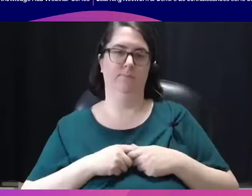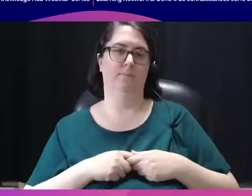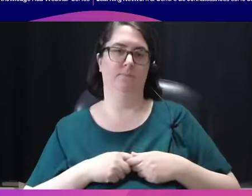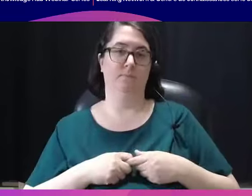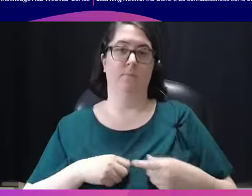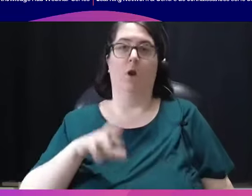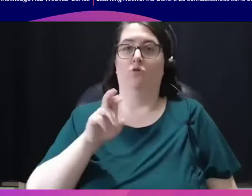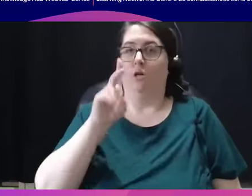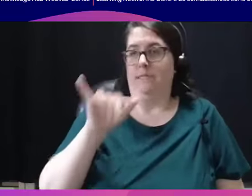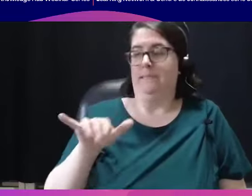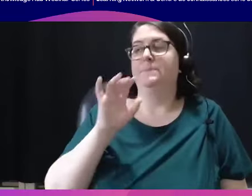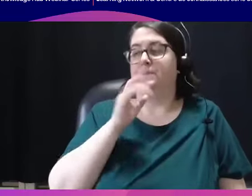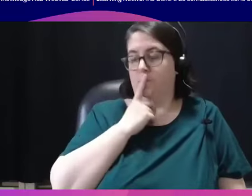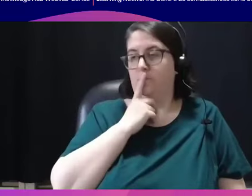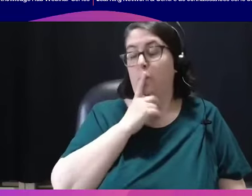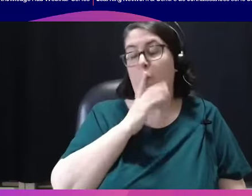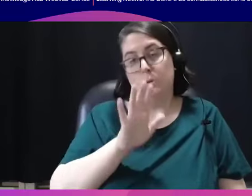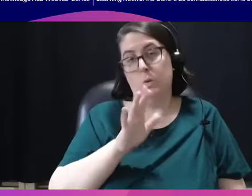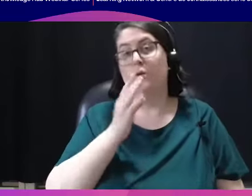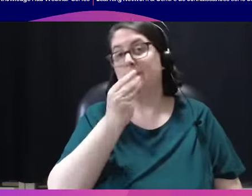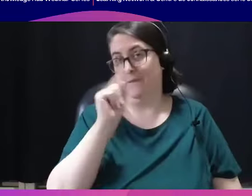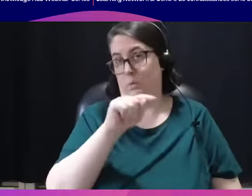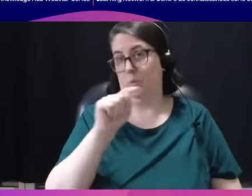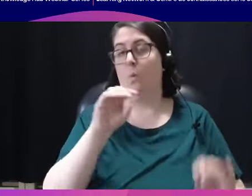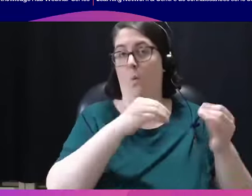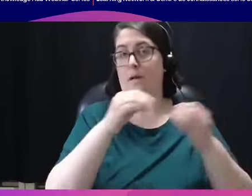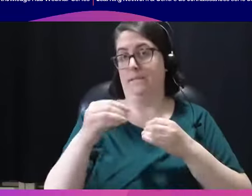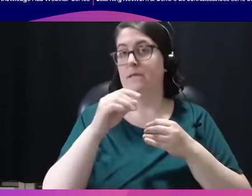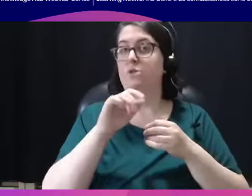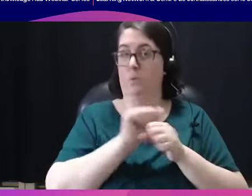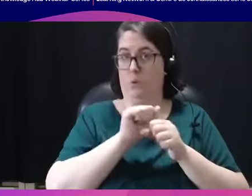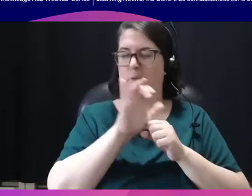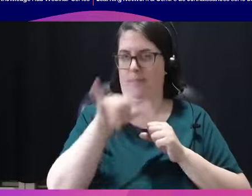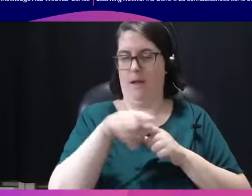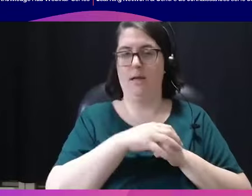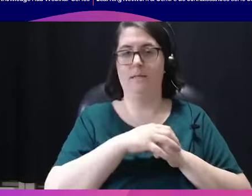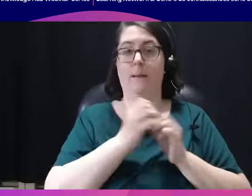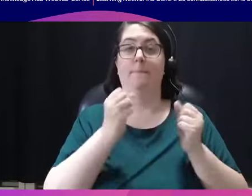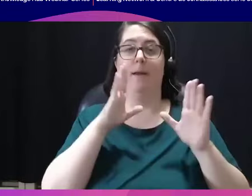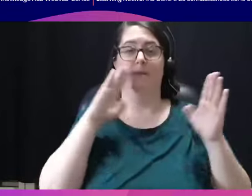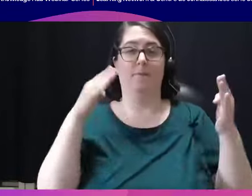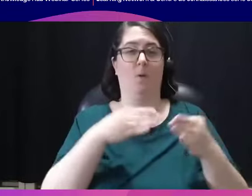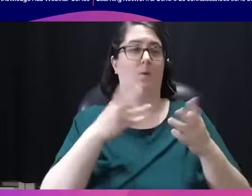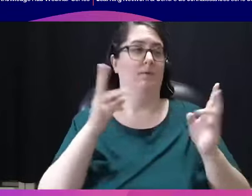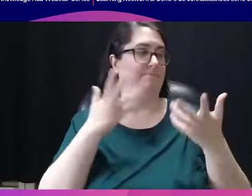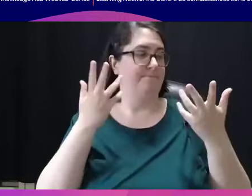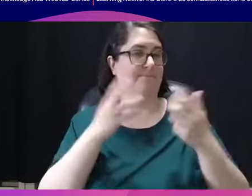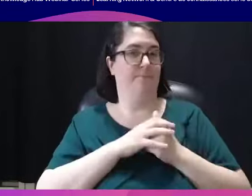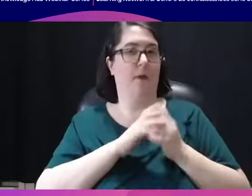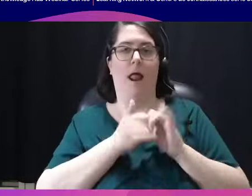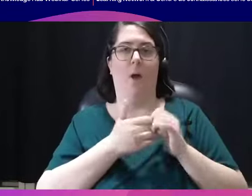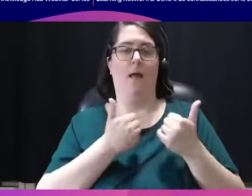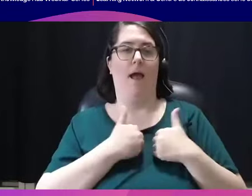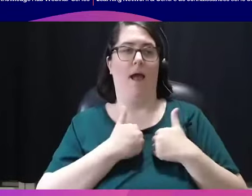Thank you. There are a couple organizations working in this sphere, and a lot of them focus on things like how to